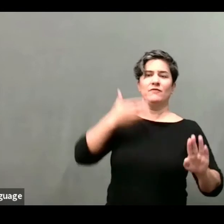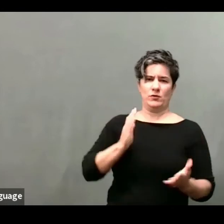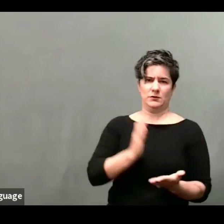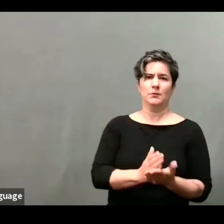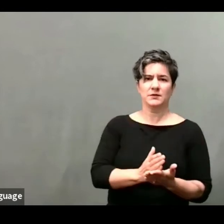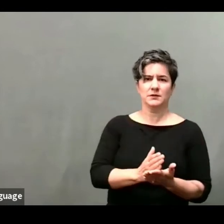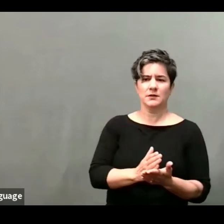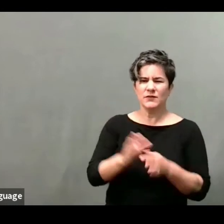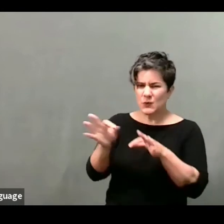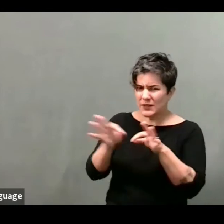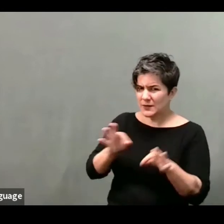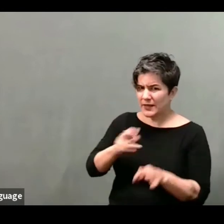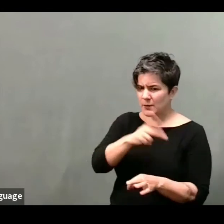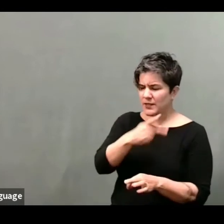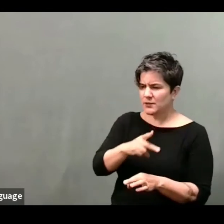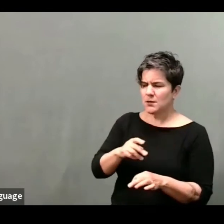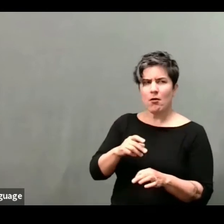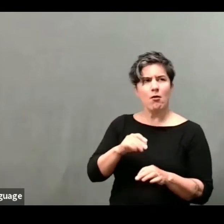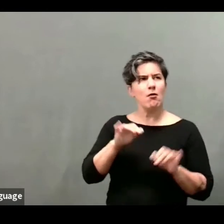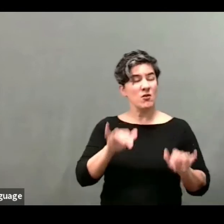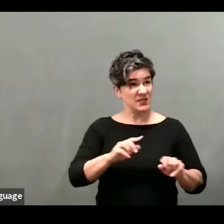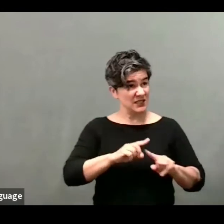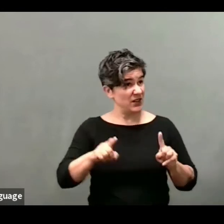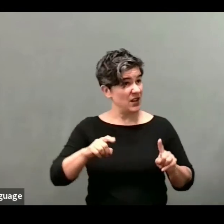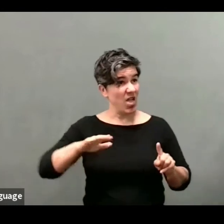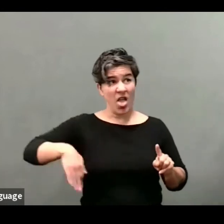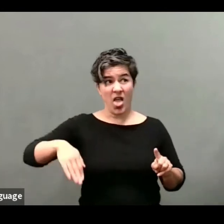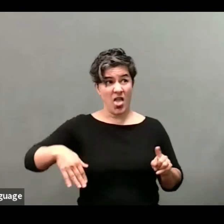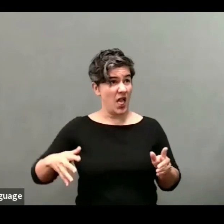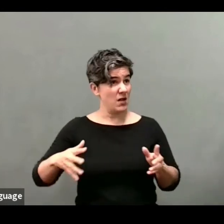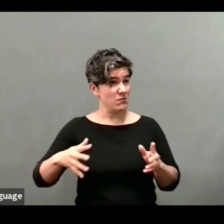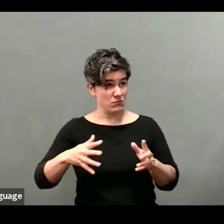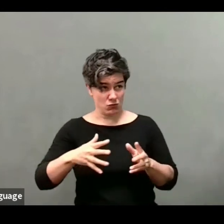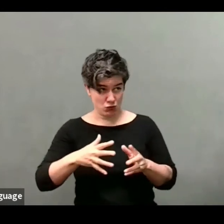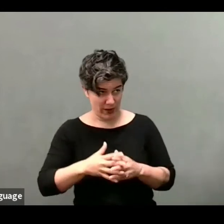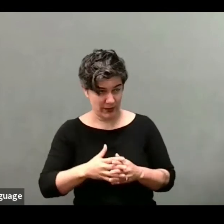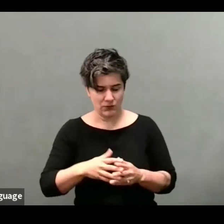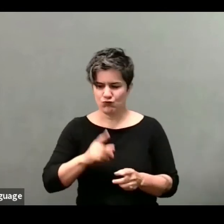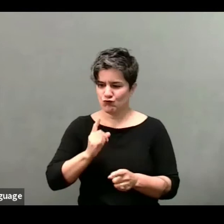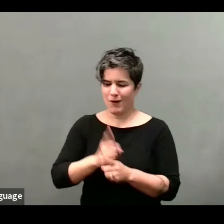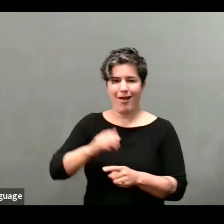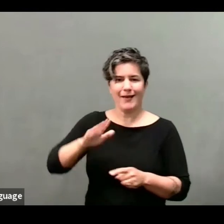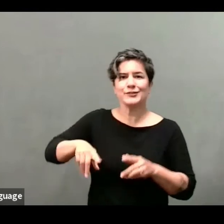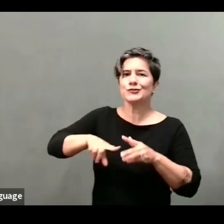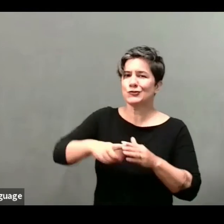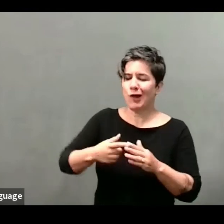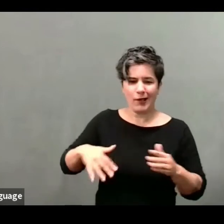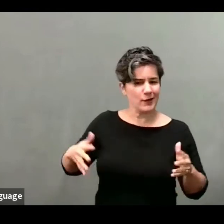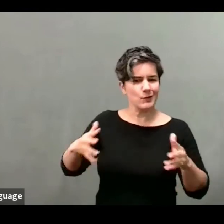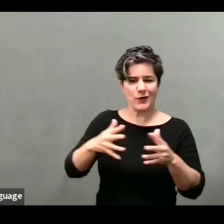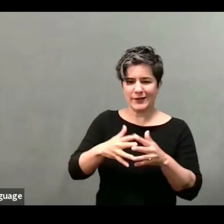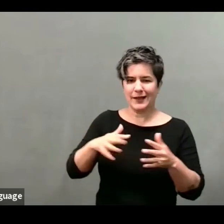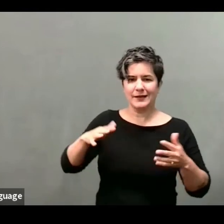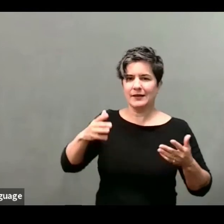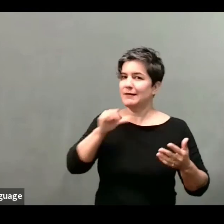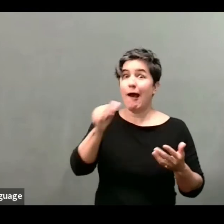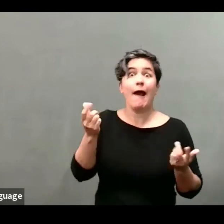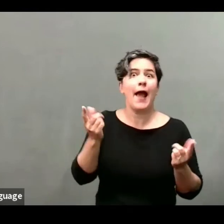with that, even if they're not comfortable with other measures to end a